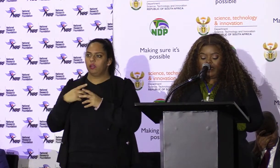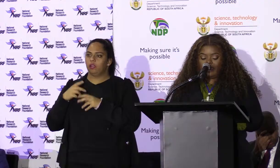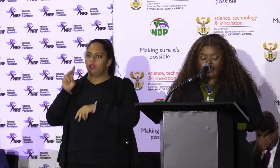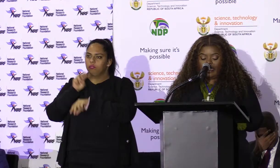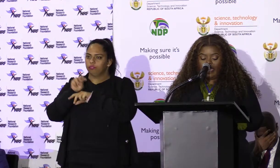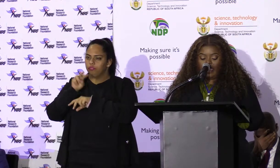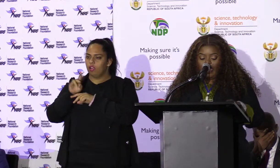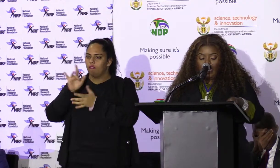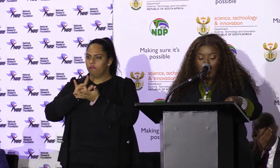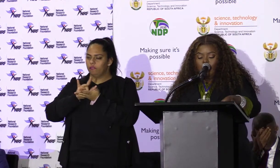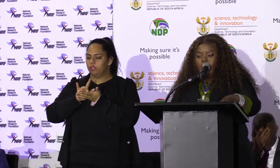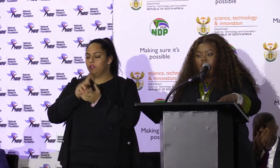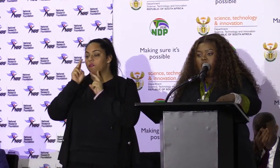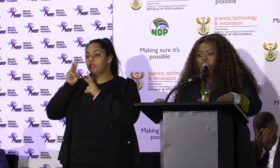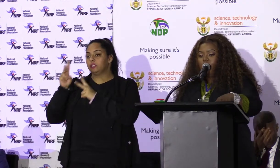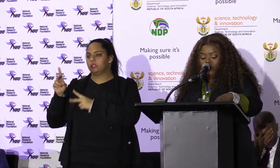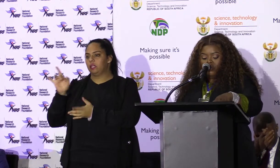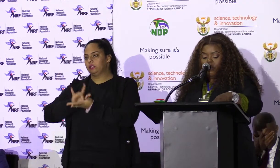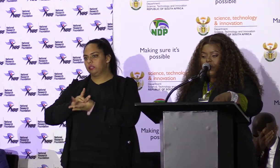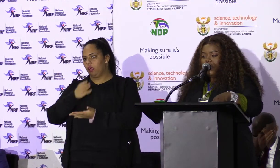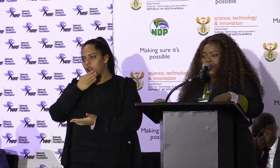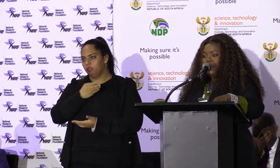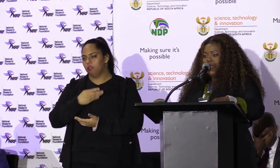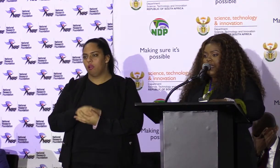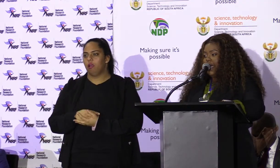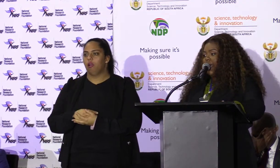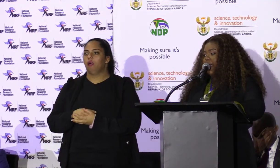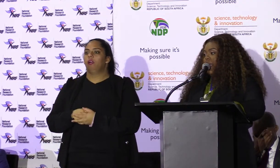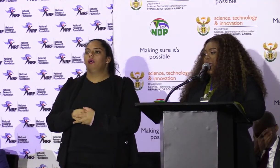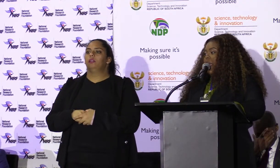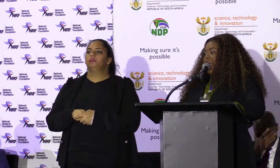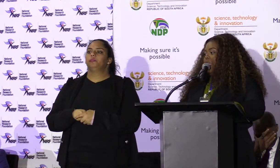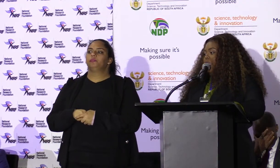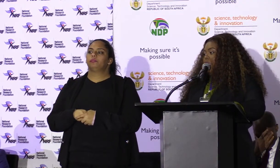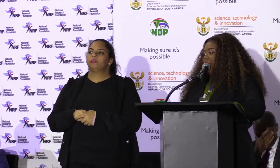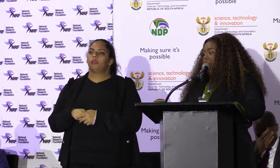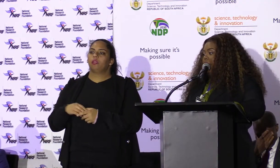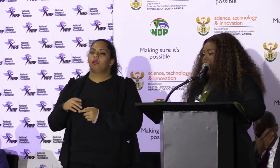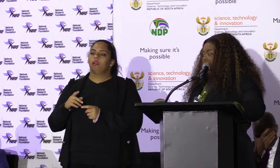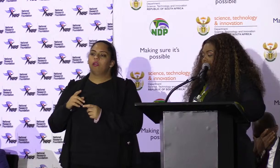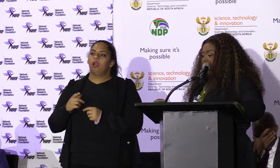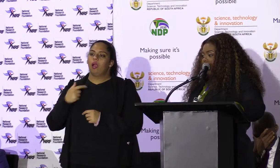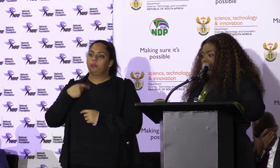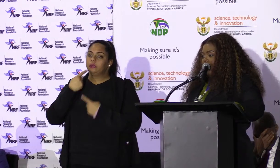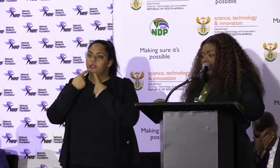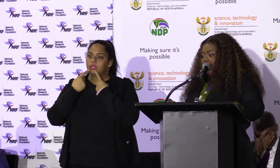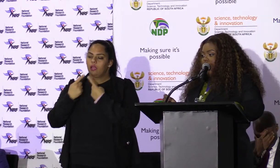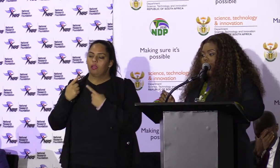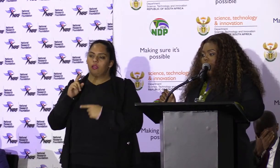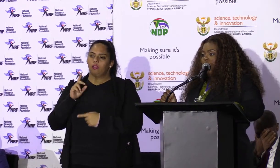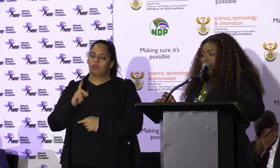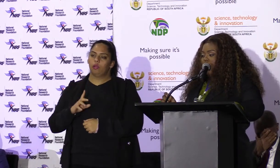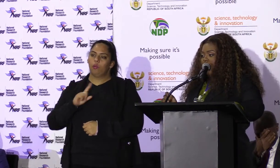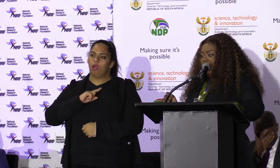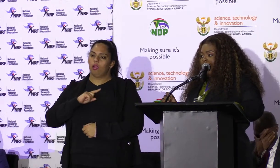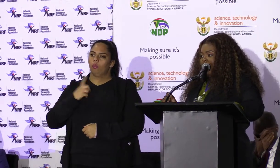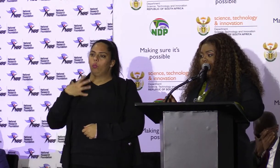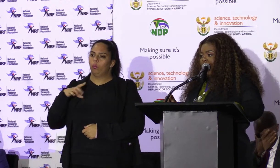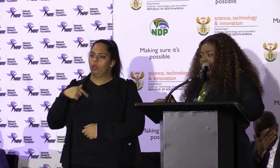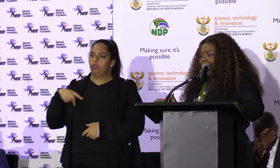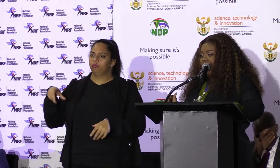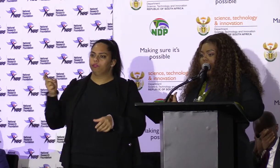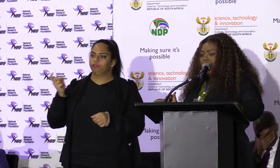Observatory Visitor Center and the Remote Operation Center. And I'm saying this because we